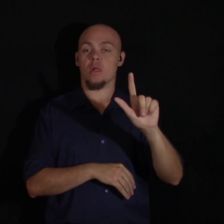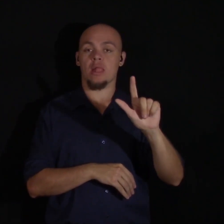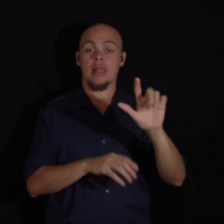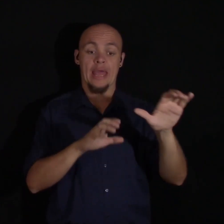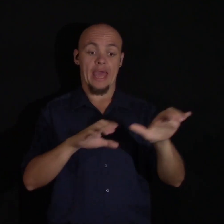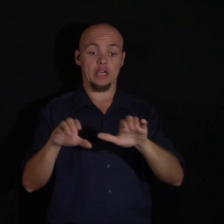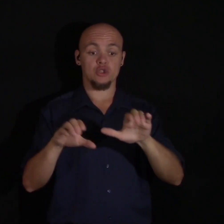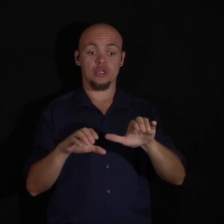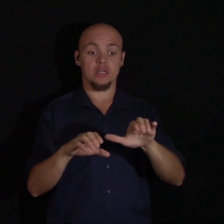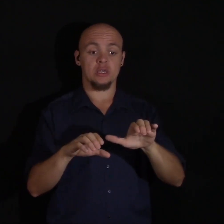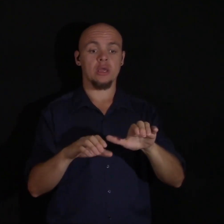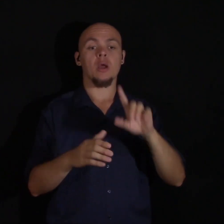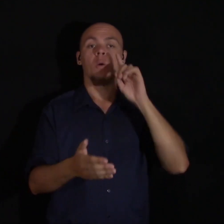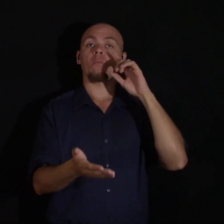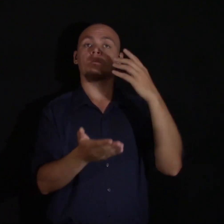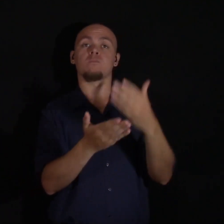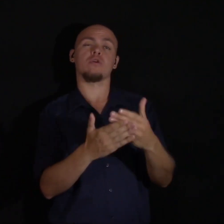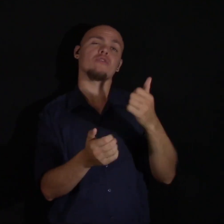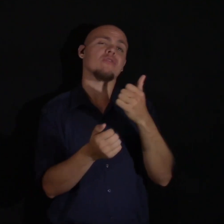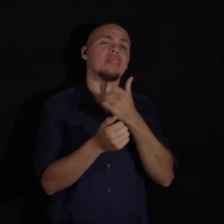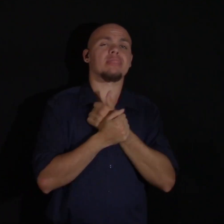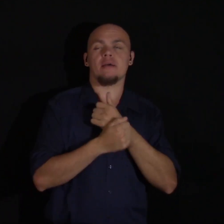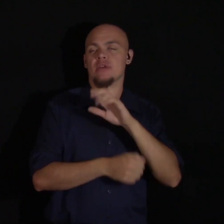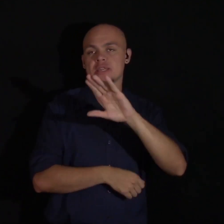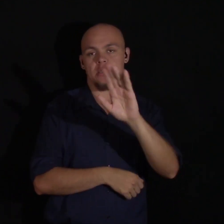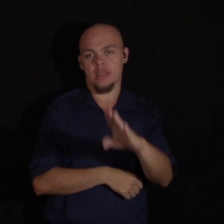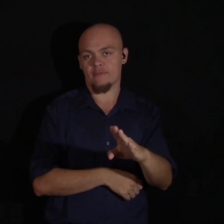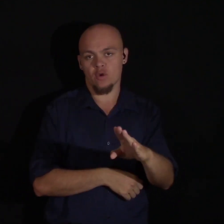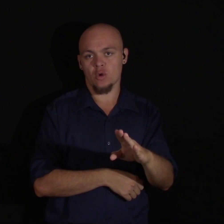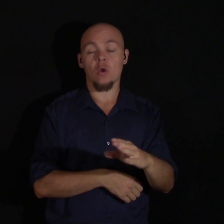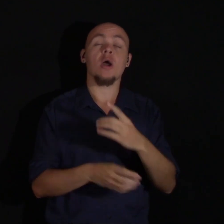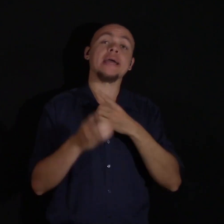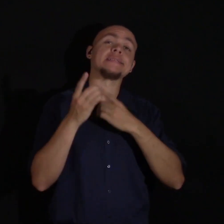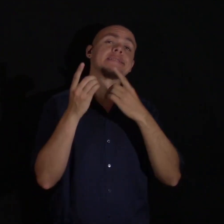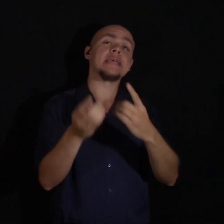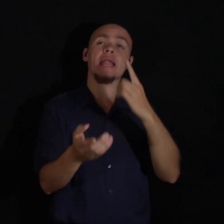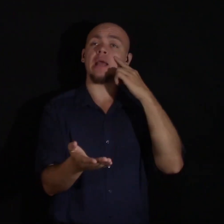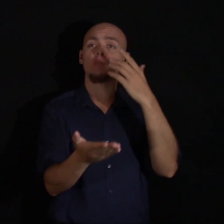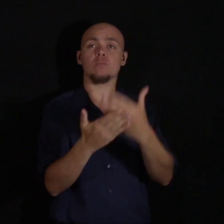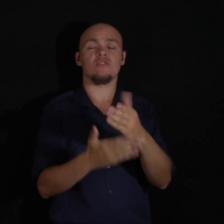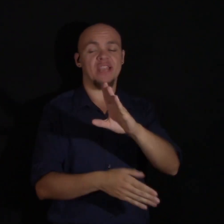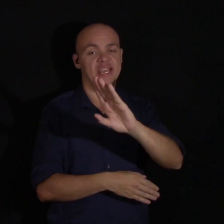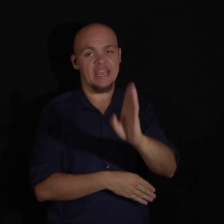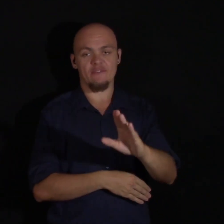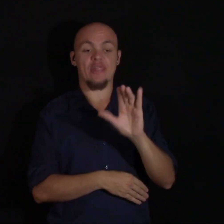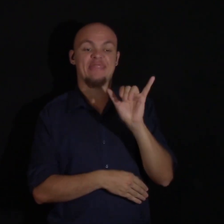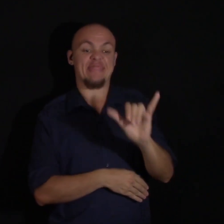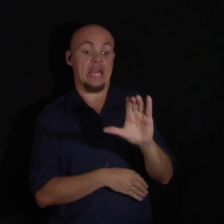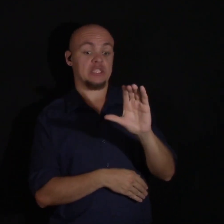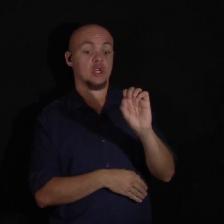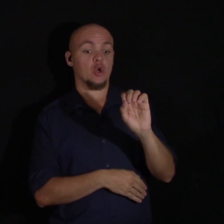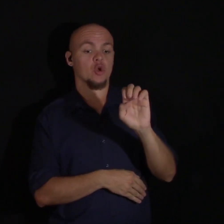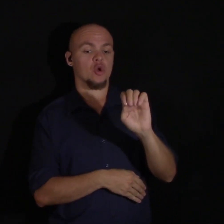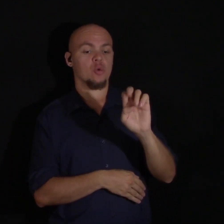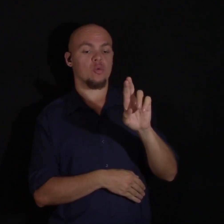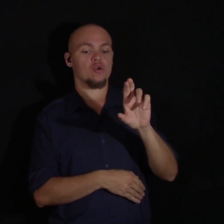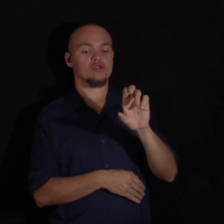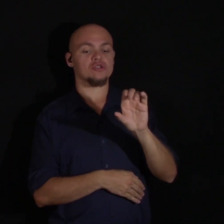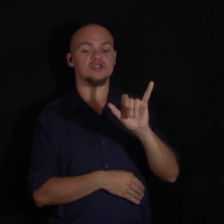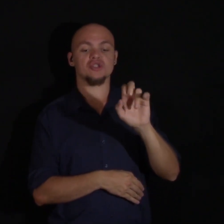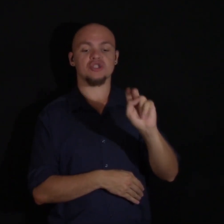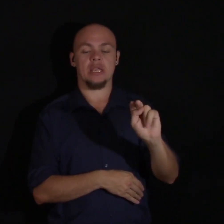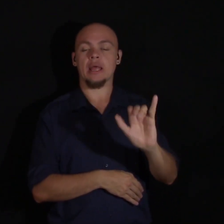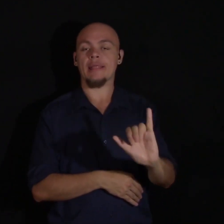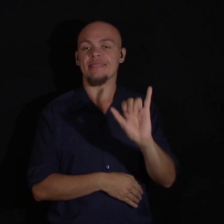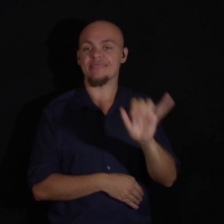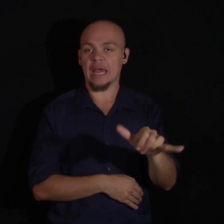for anyone to prove their love or their dedication to another person. That is coercion and it is wrong. And we